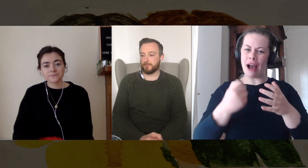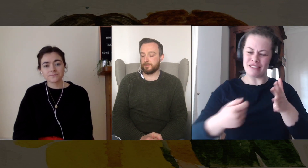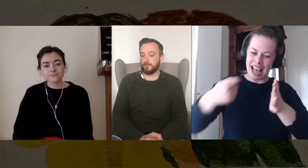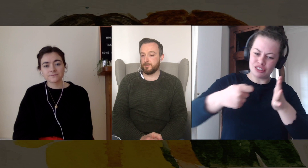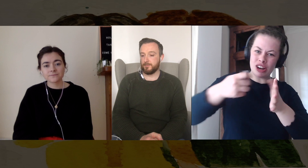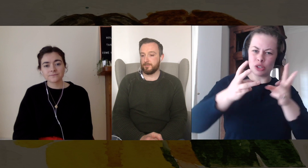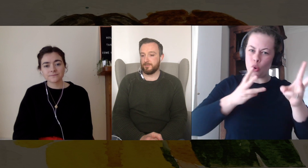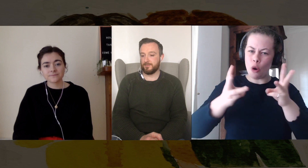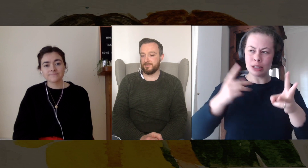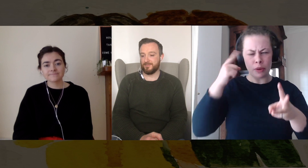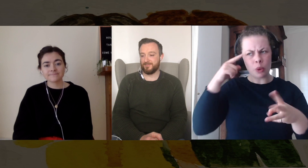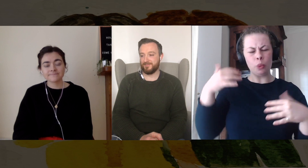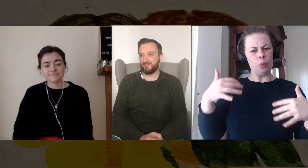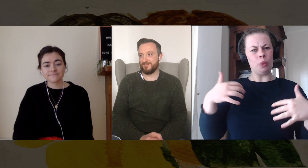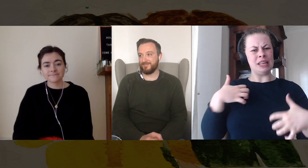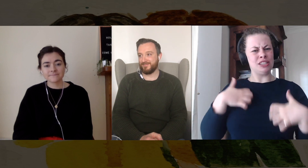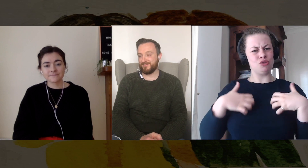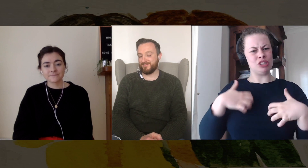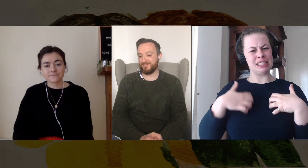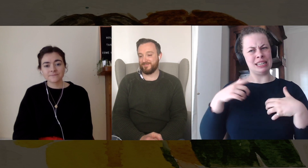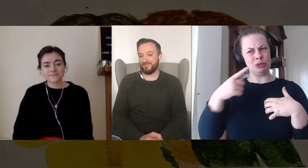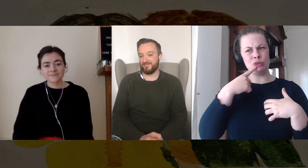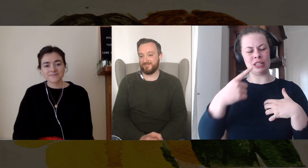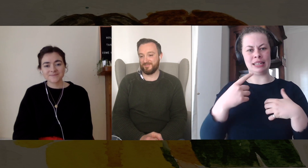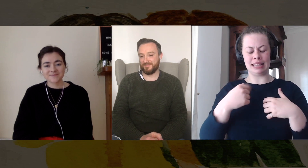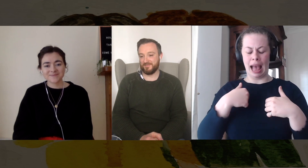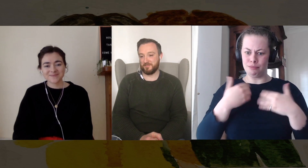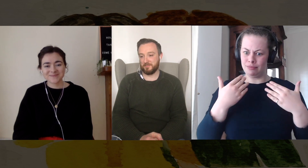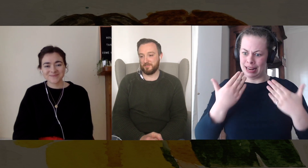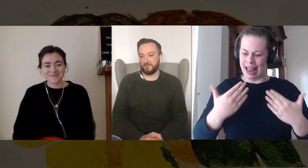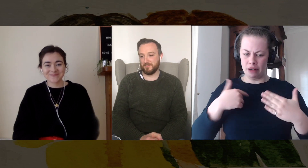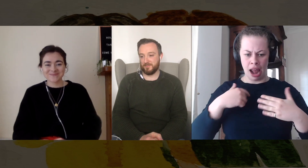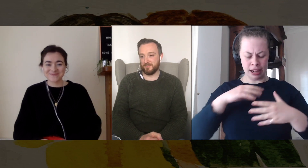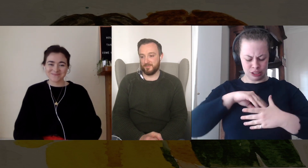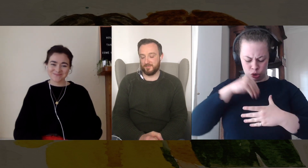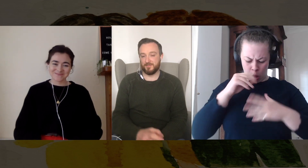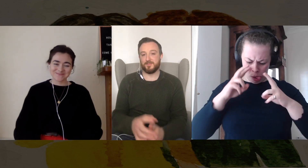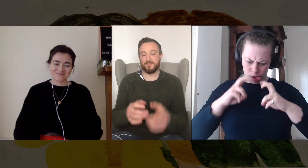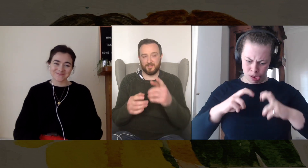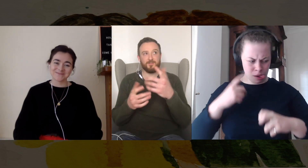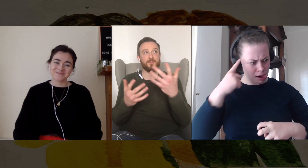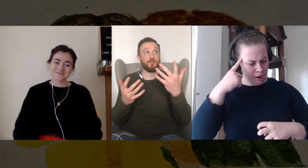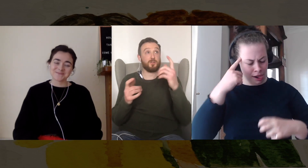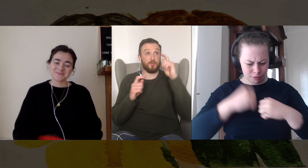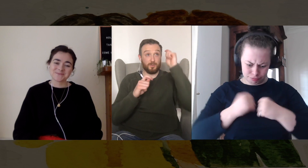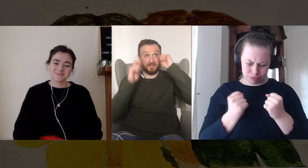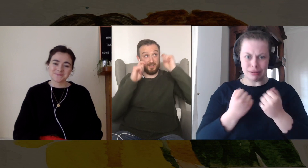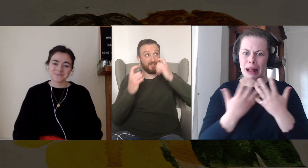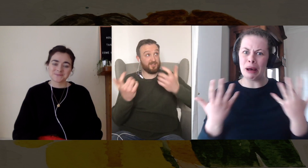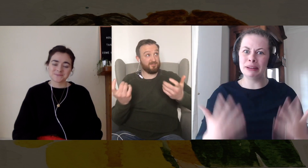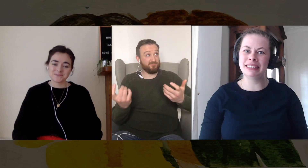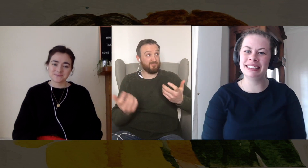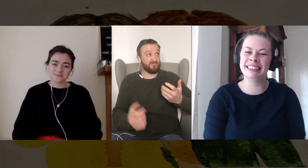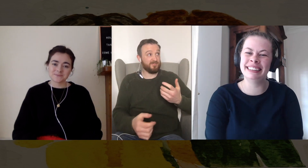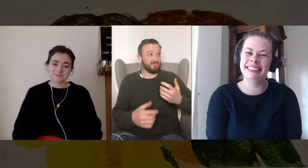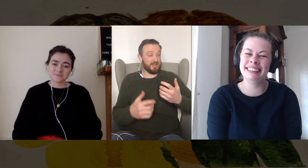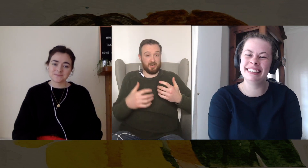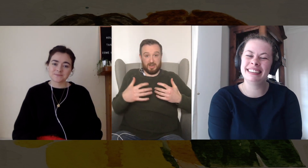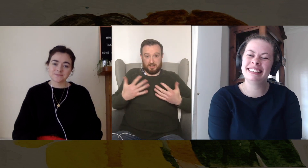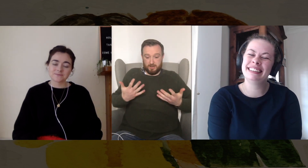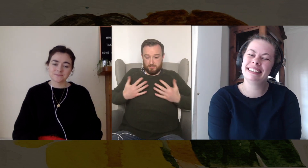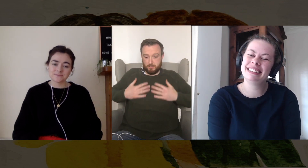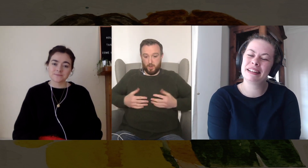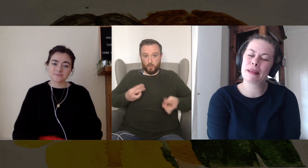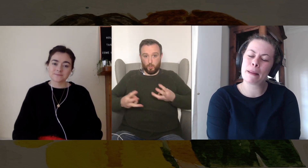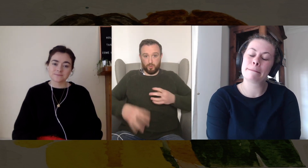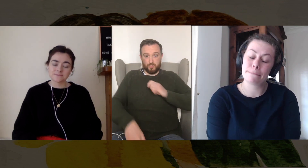you have to do physio afterwards. A lot of people don't do the physio after, thinking, oh no, but it's done, I'm out of the hospital. I think it's a very,